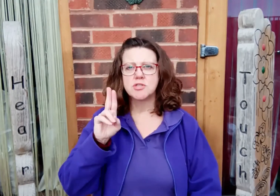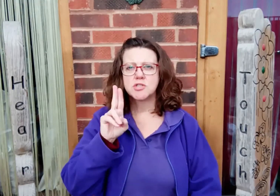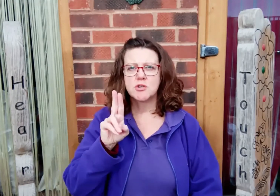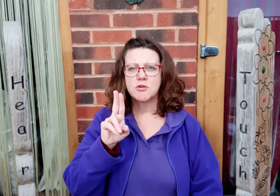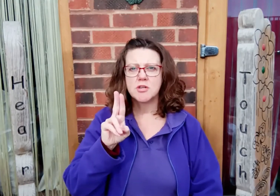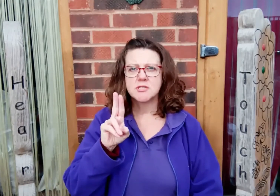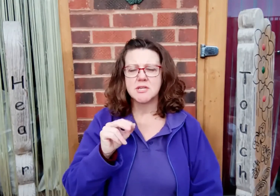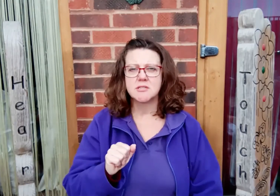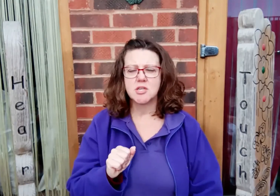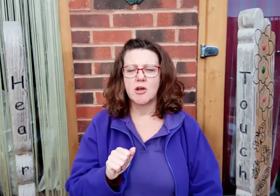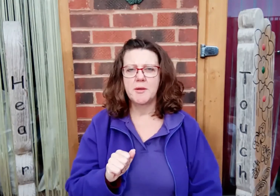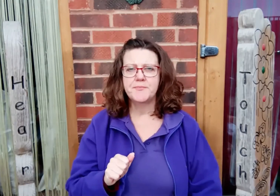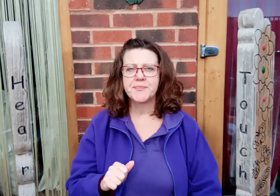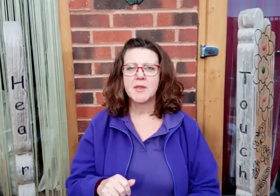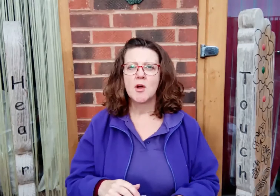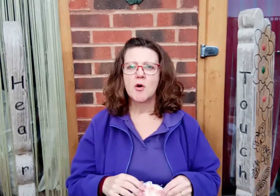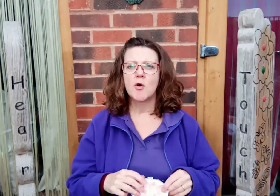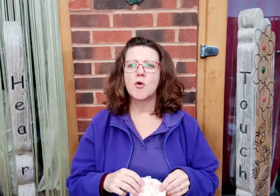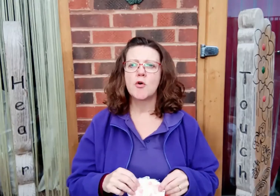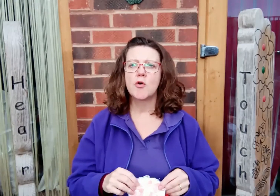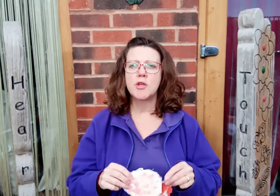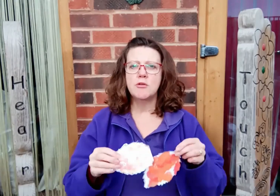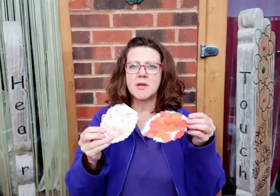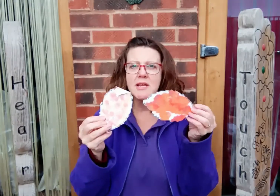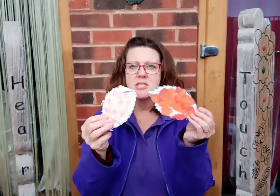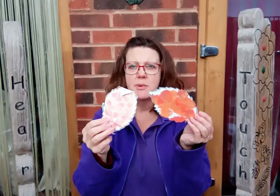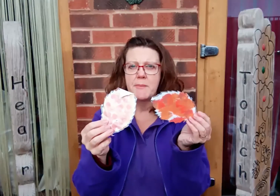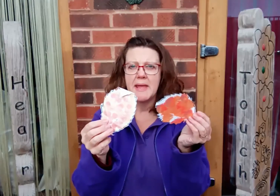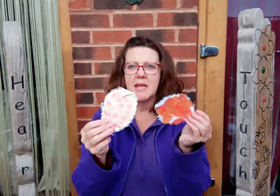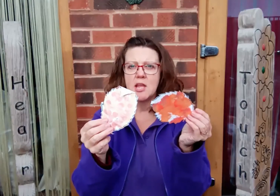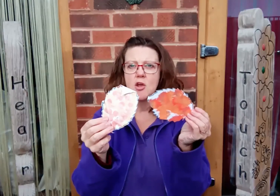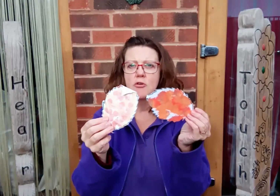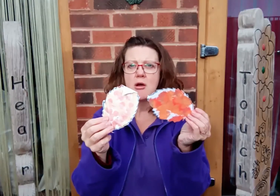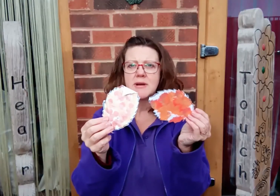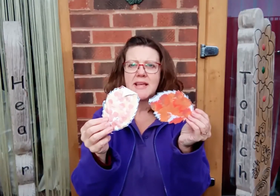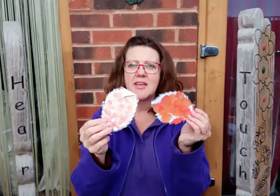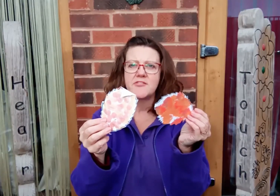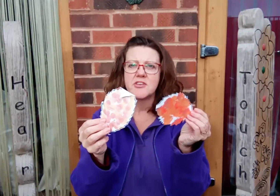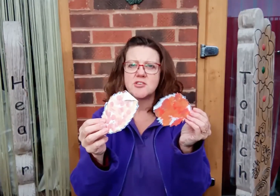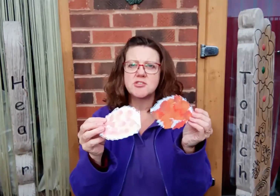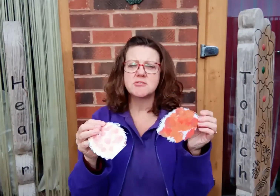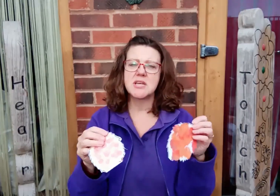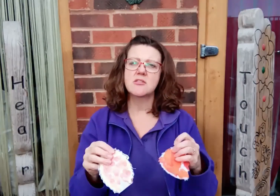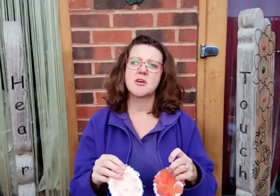two colours at a time. Or you could actually be making your own leaves as you sing them.